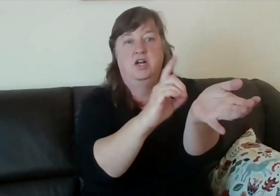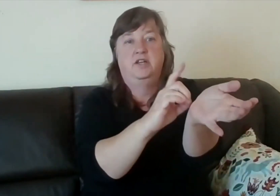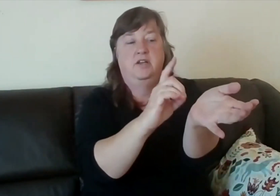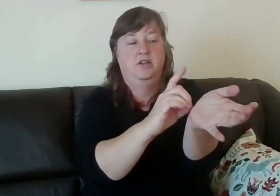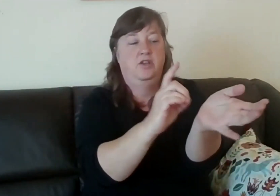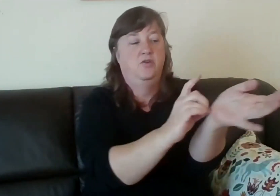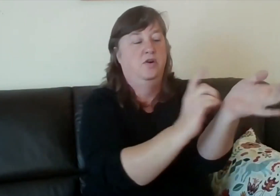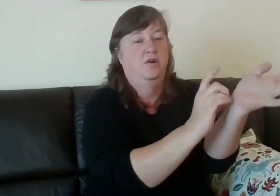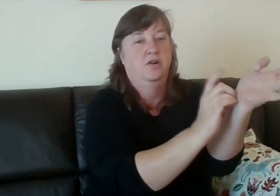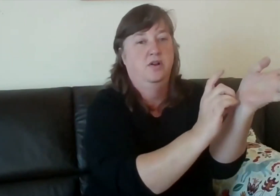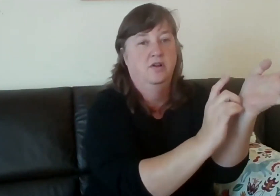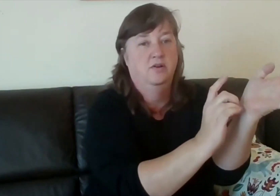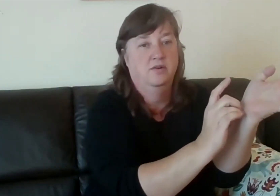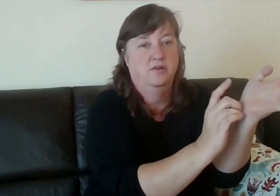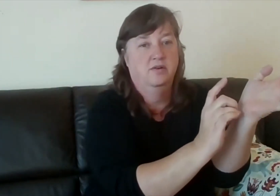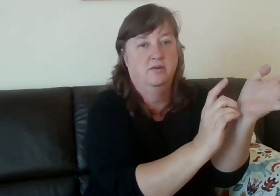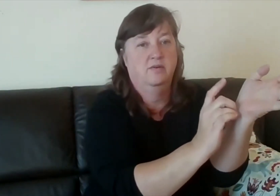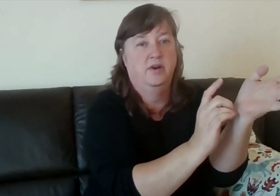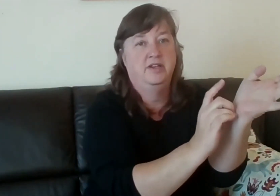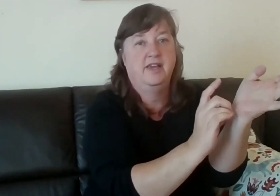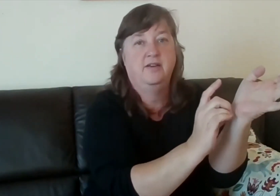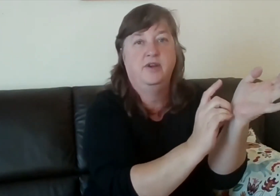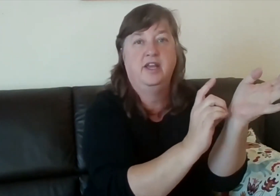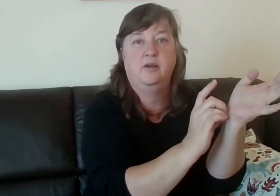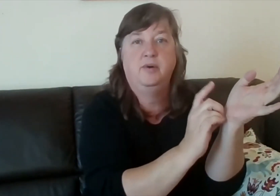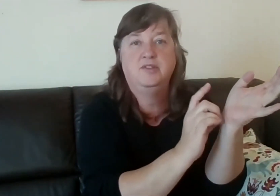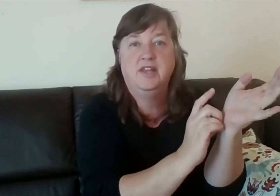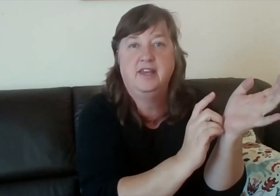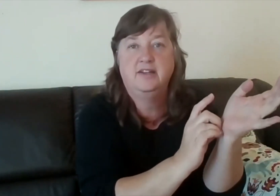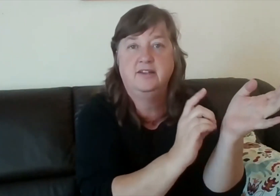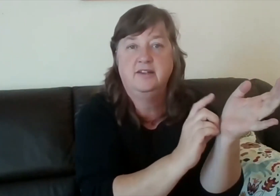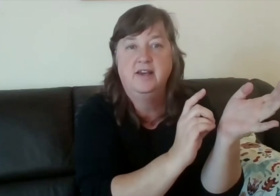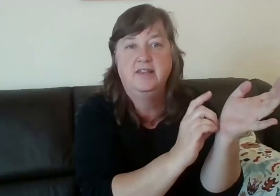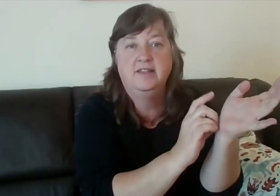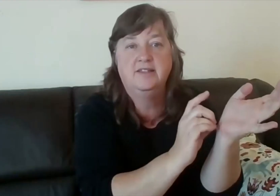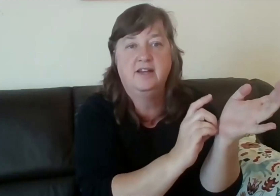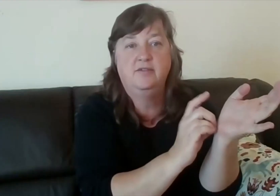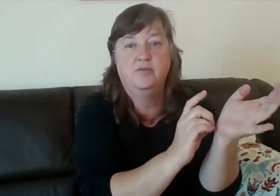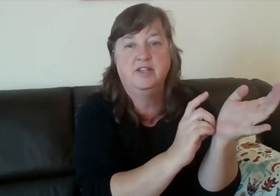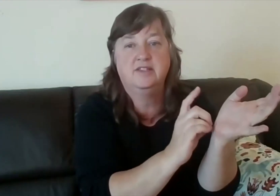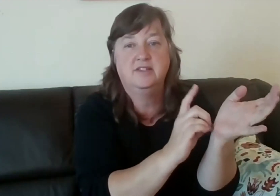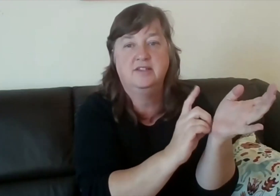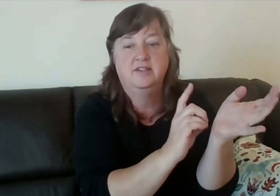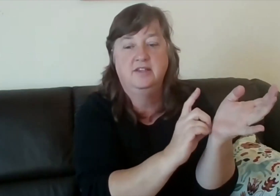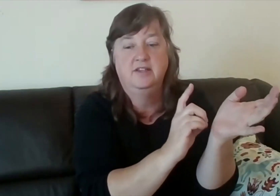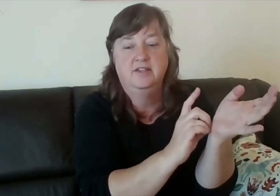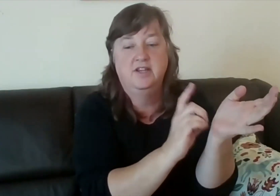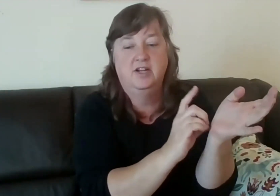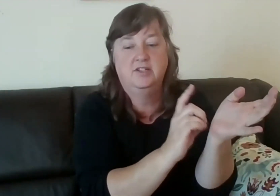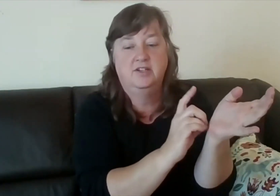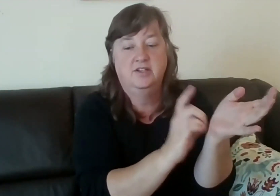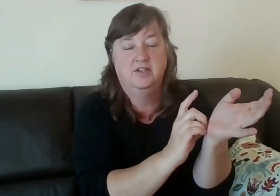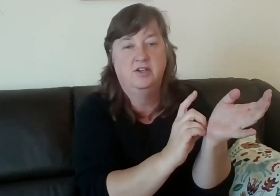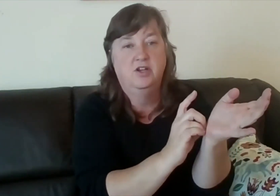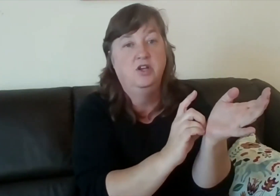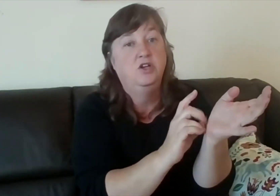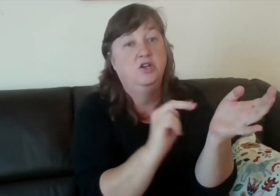on your, where you get your pulse taken, the inside of your wrist. Doctor.